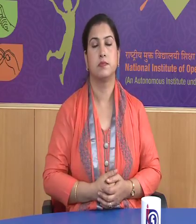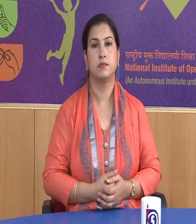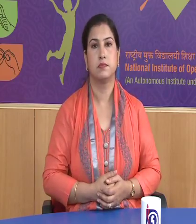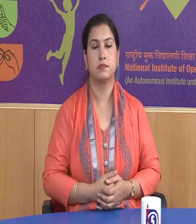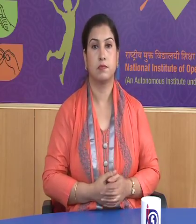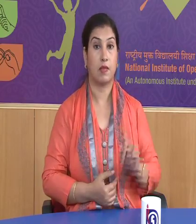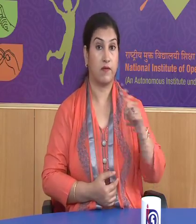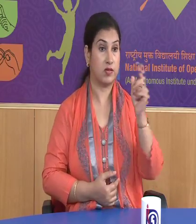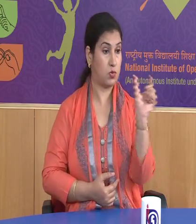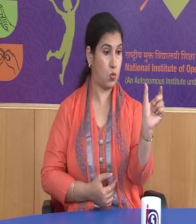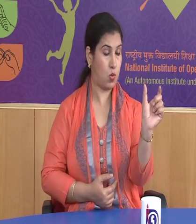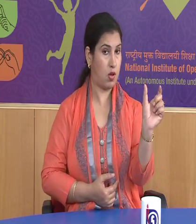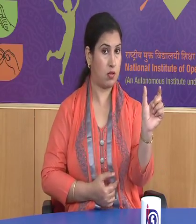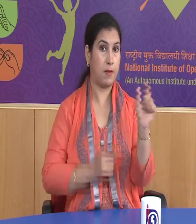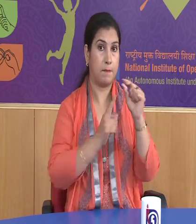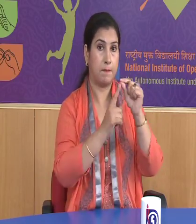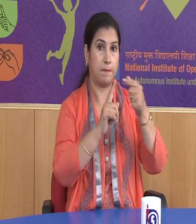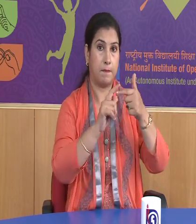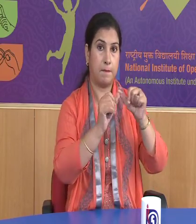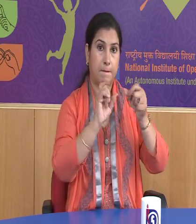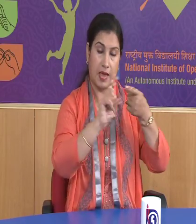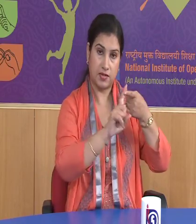Peace and security.